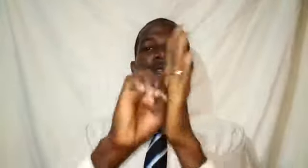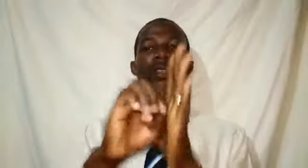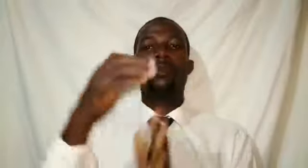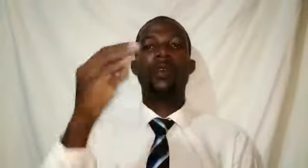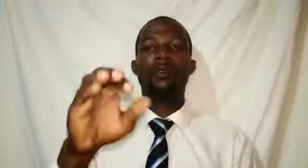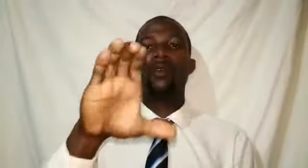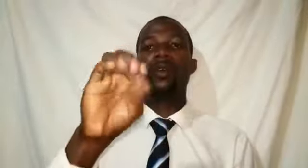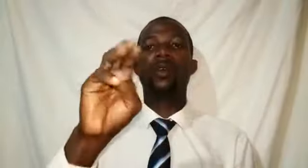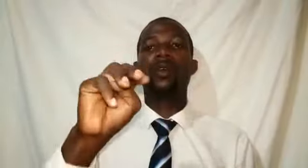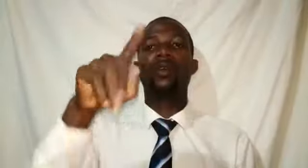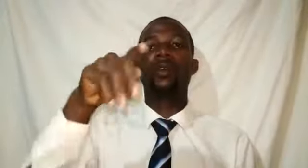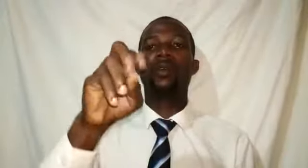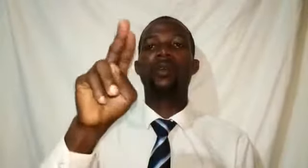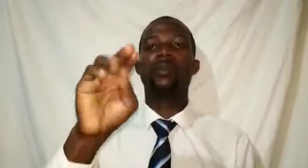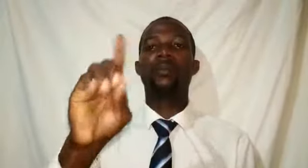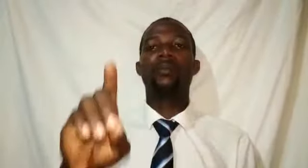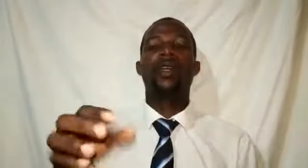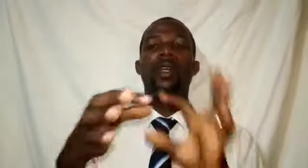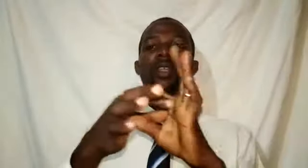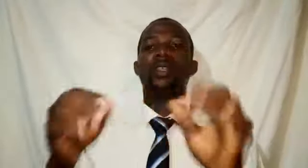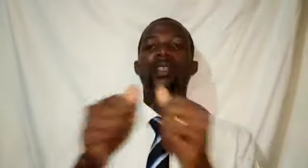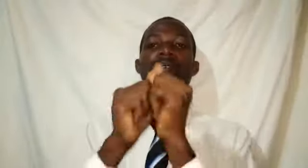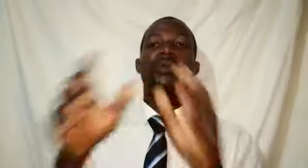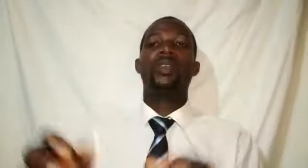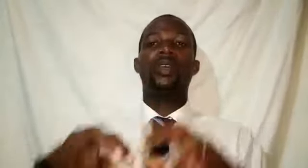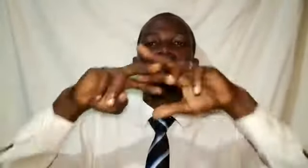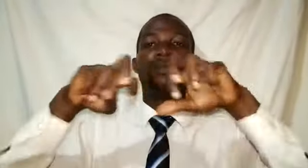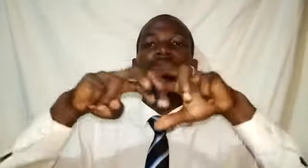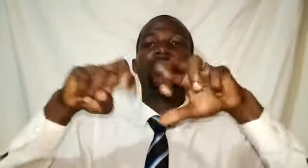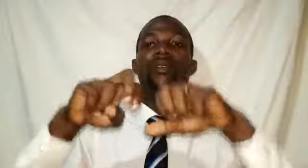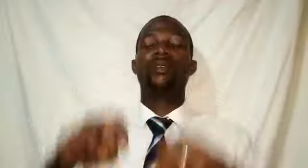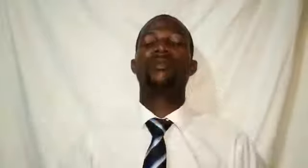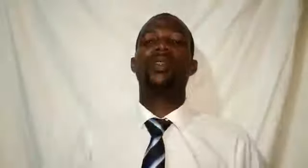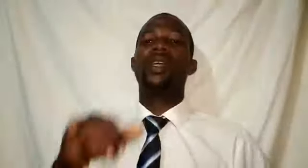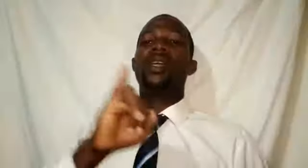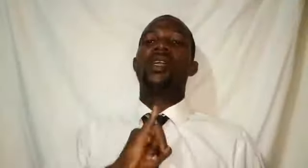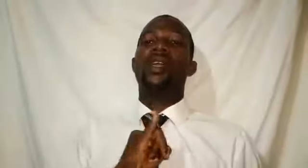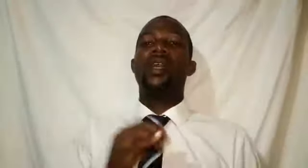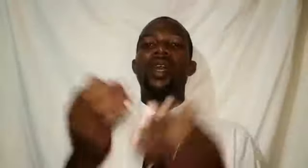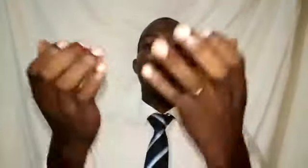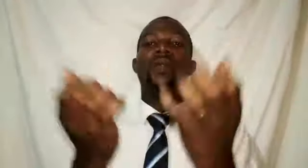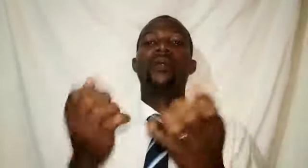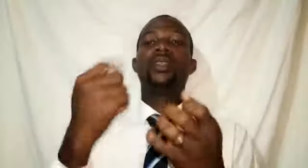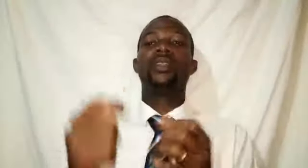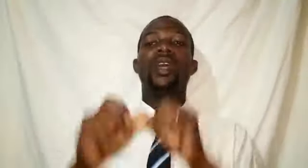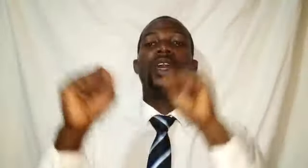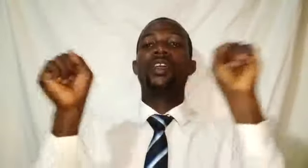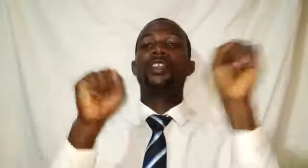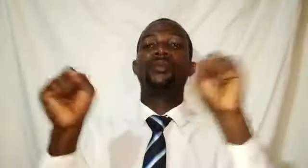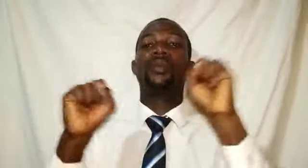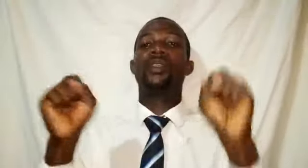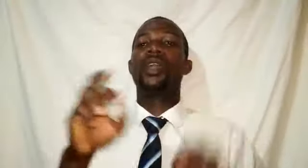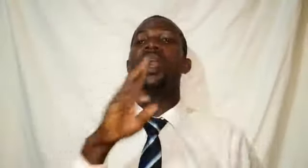without analysis. I want the spotty red car, but I